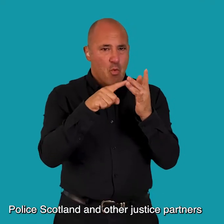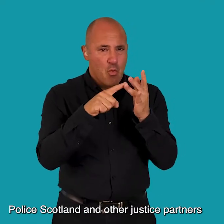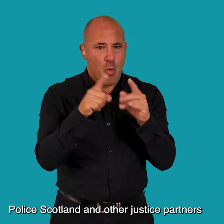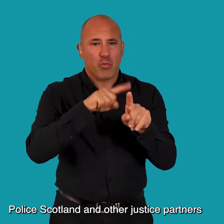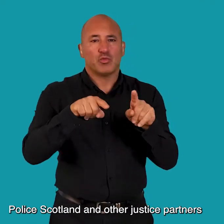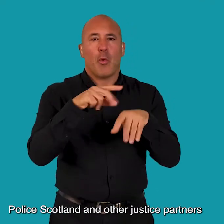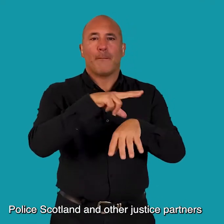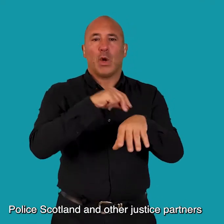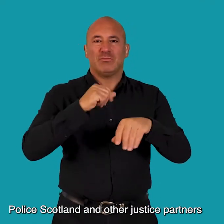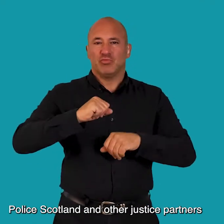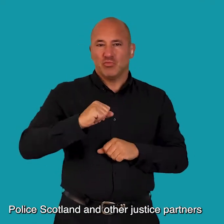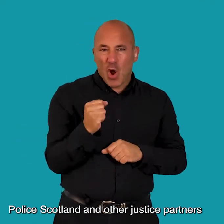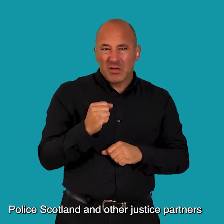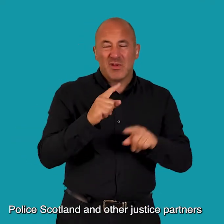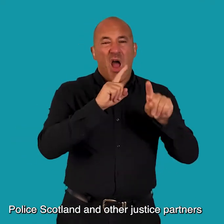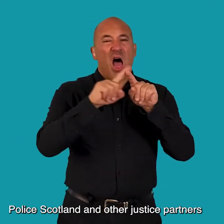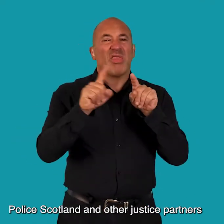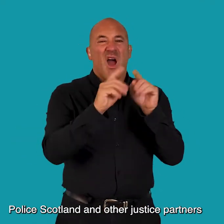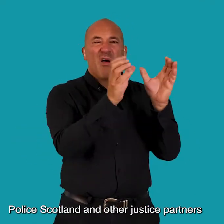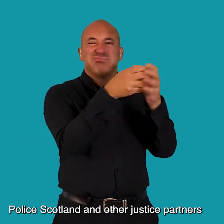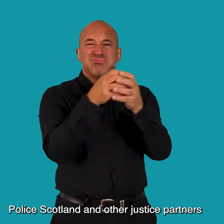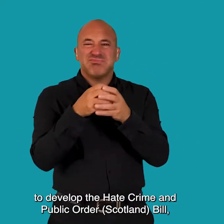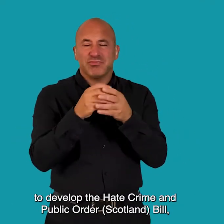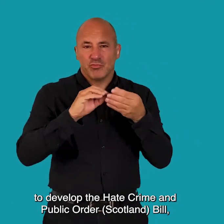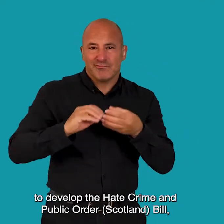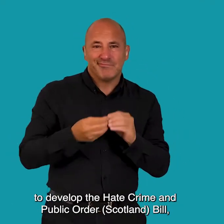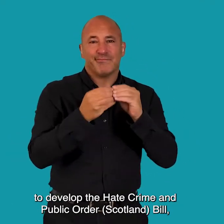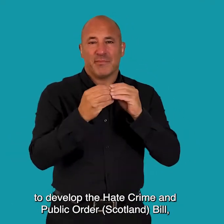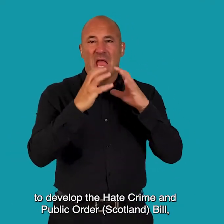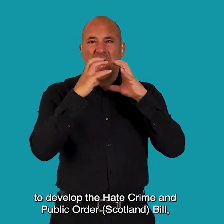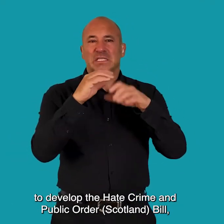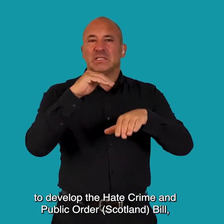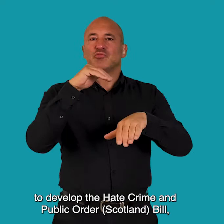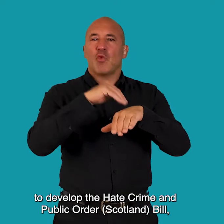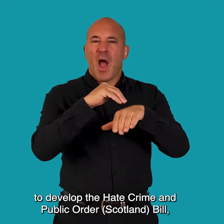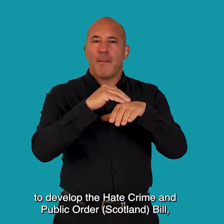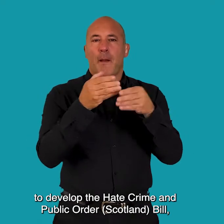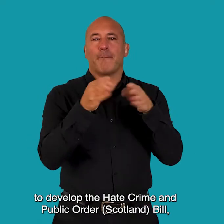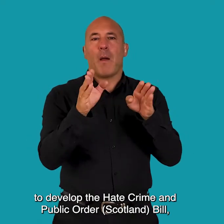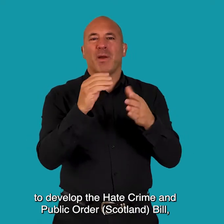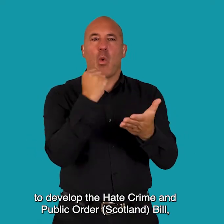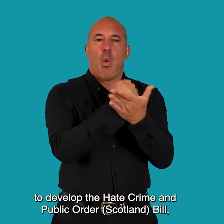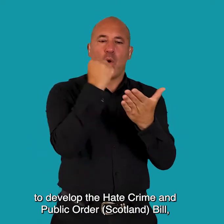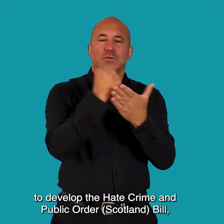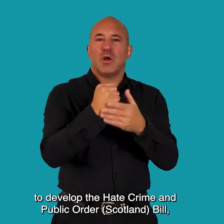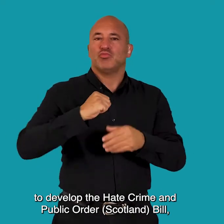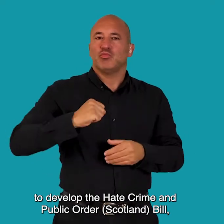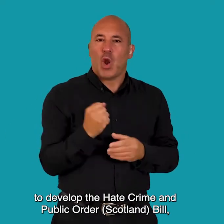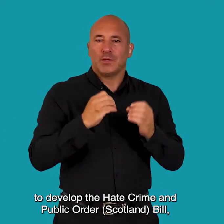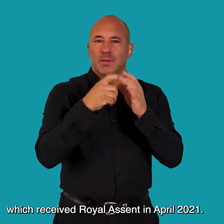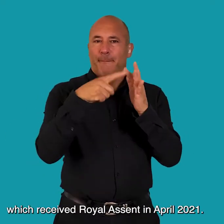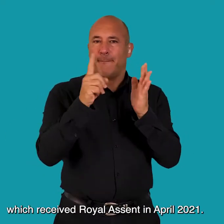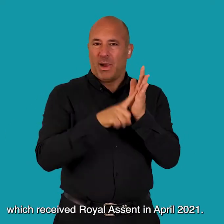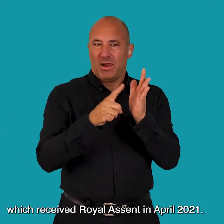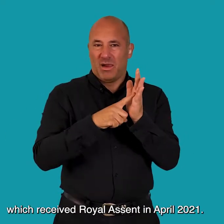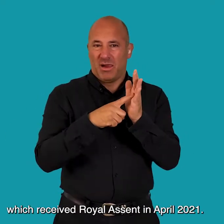Police Scotland and other justice partners to develop the Hate Crime and Public Order Scotland Bill, which received royal assent